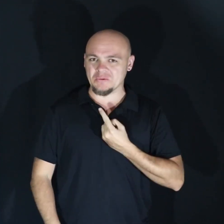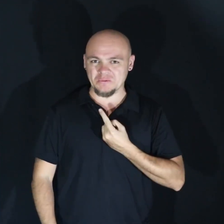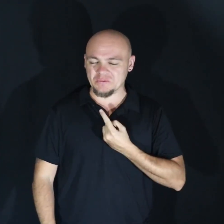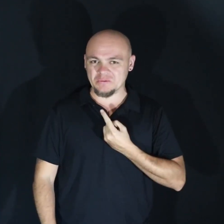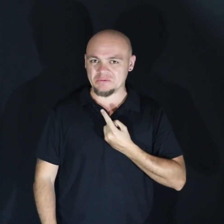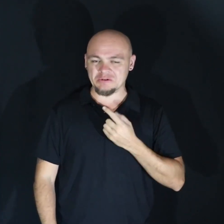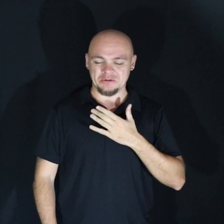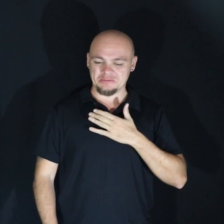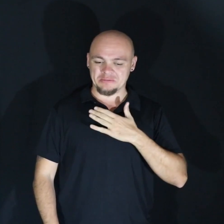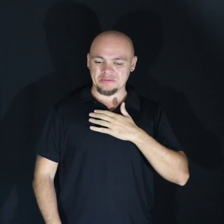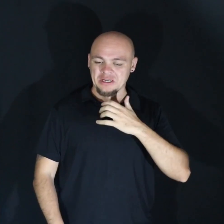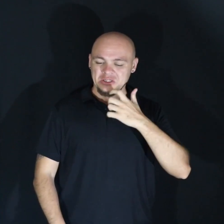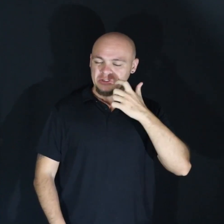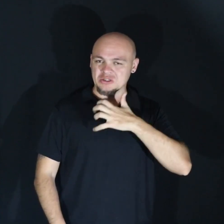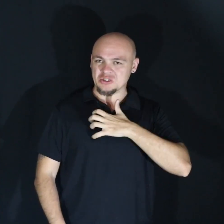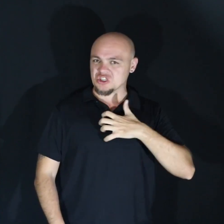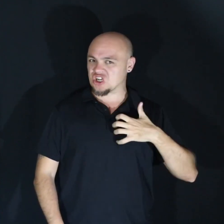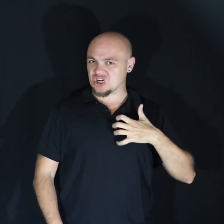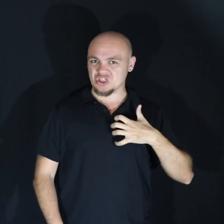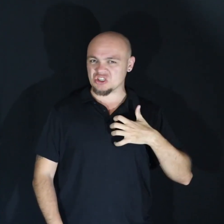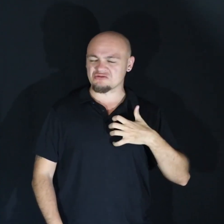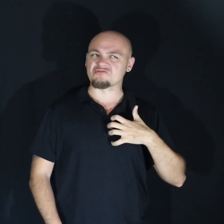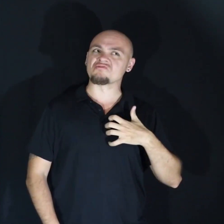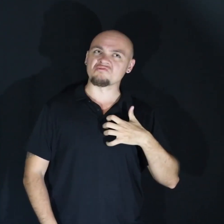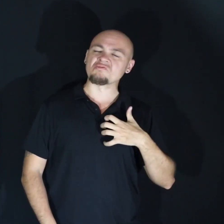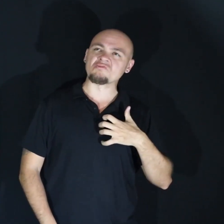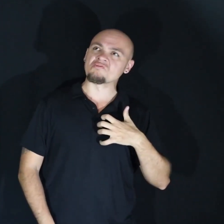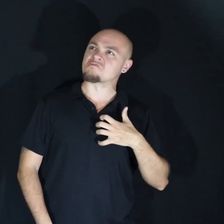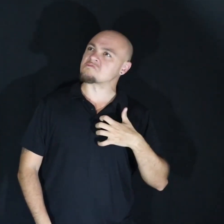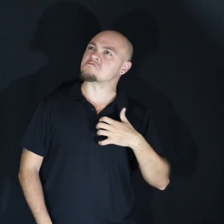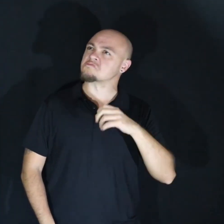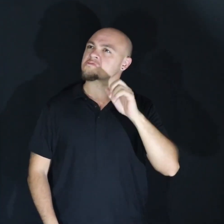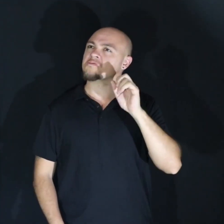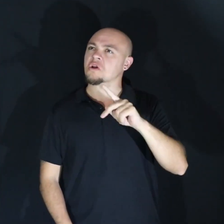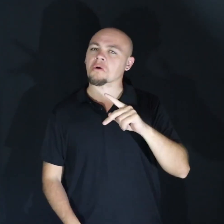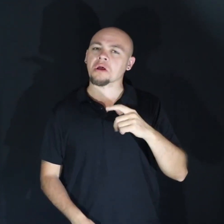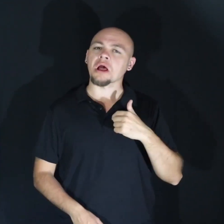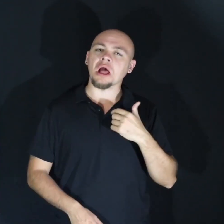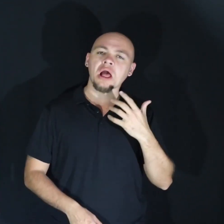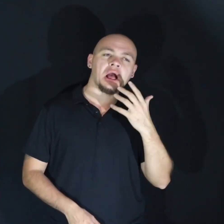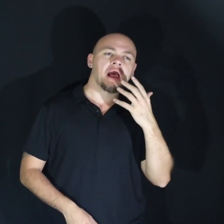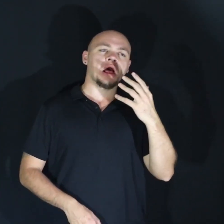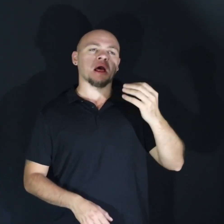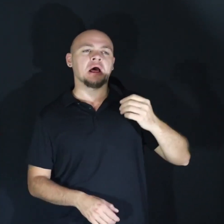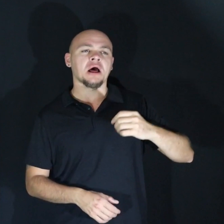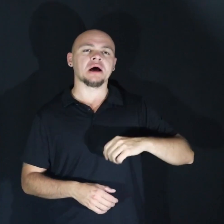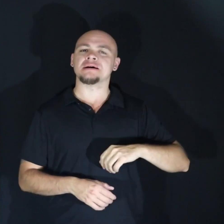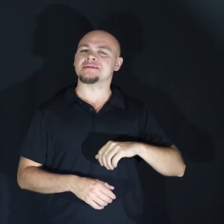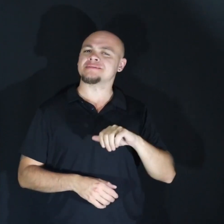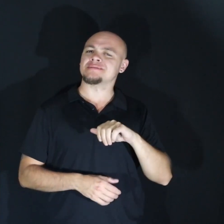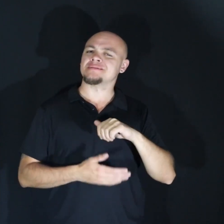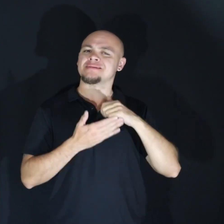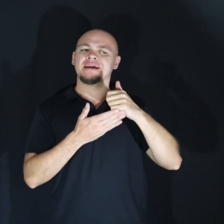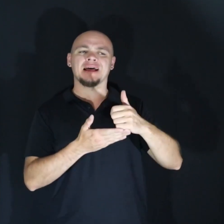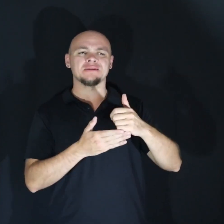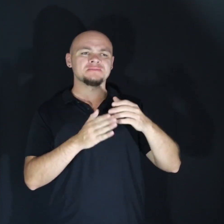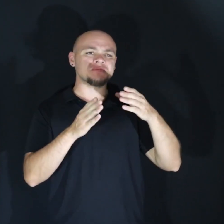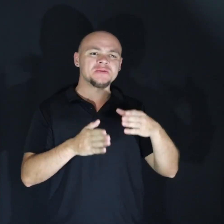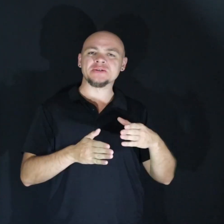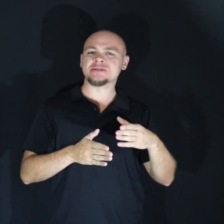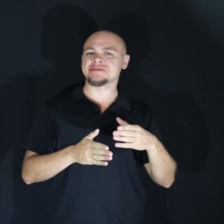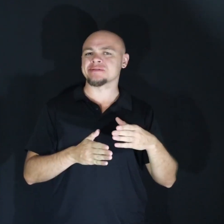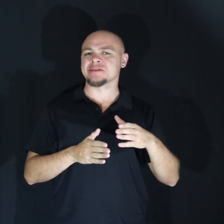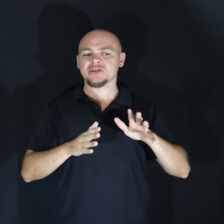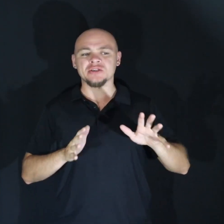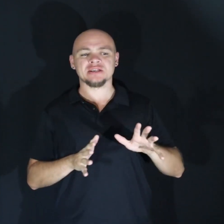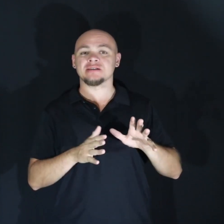came to my scars. And so I said, okay, well, let me get on out there and help someone else and encourage someone. And God